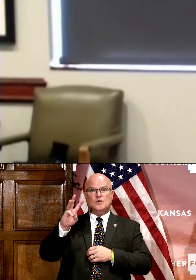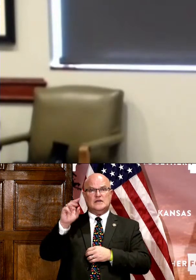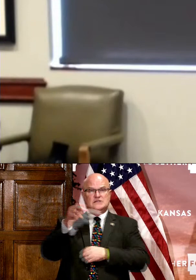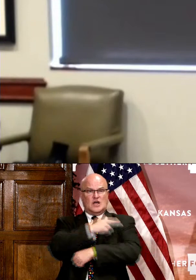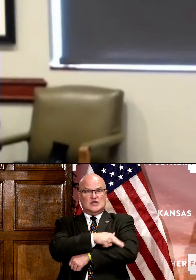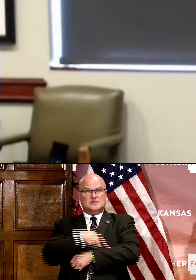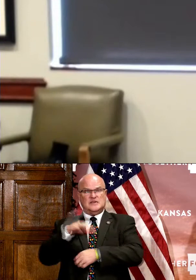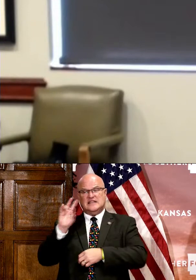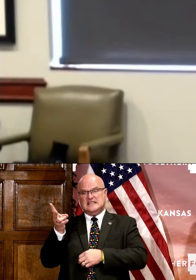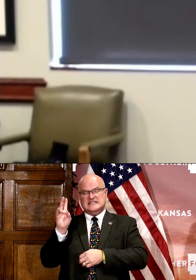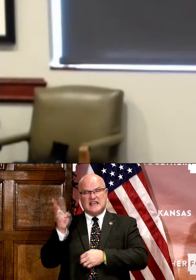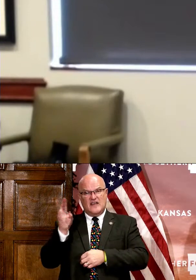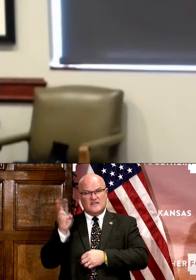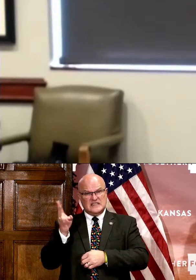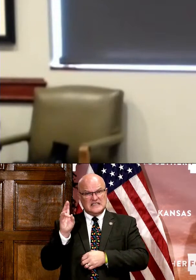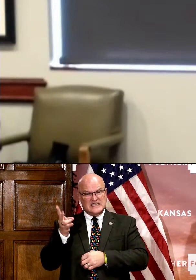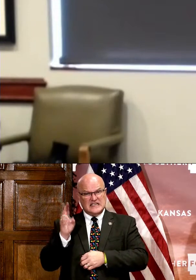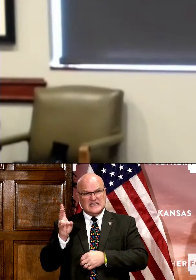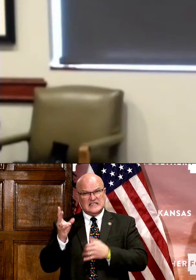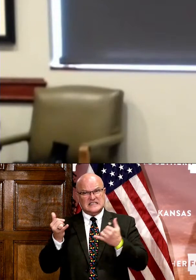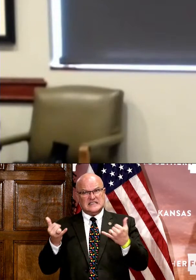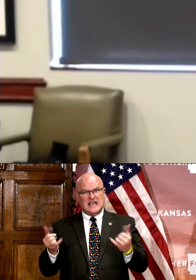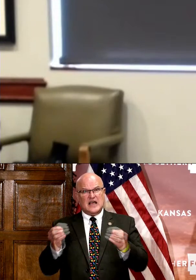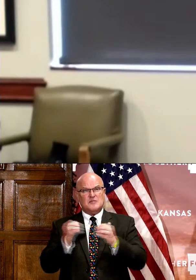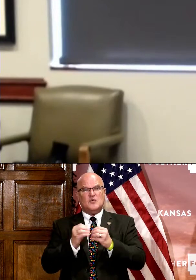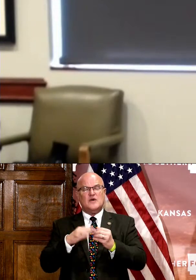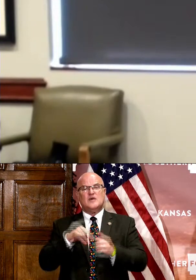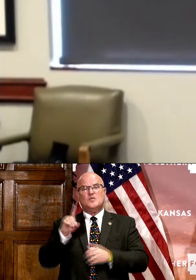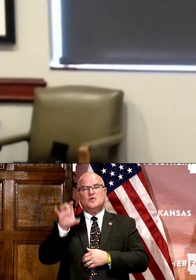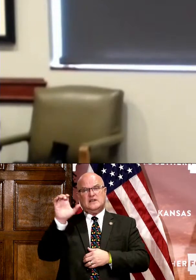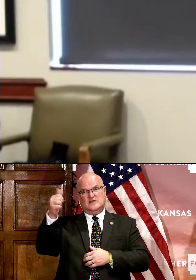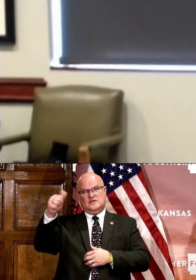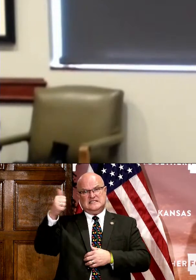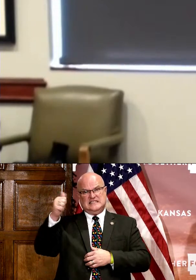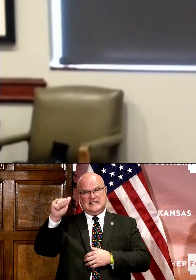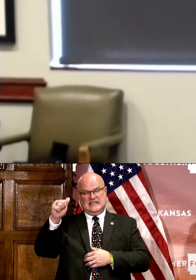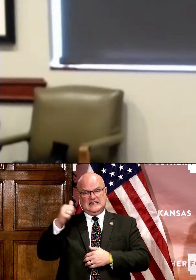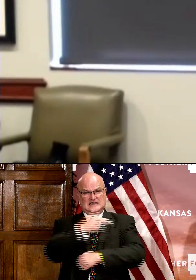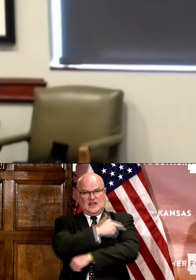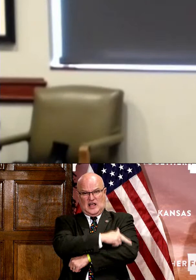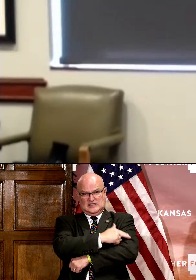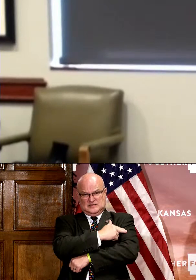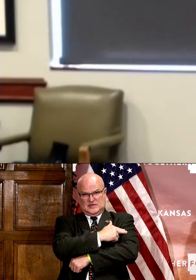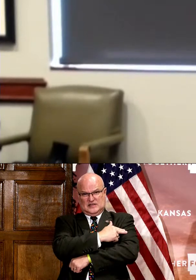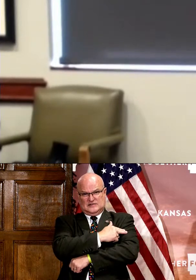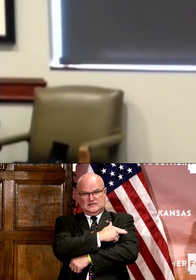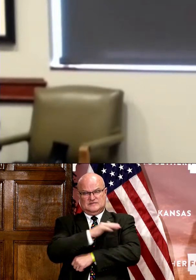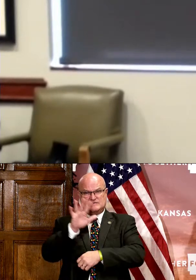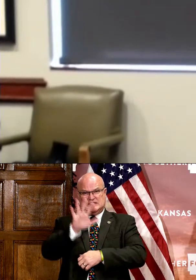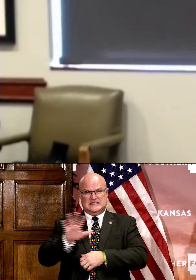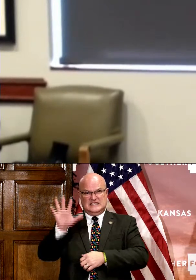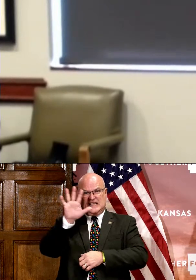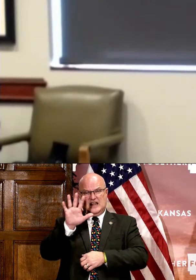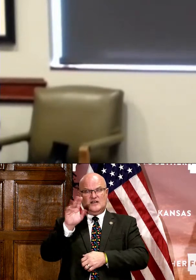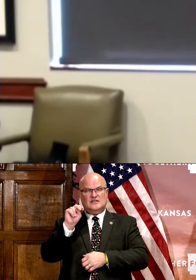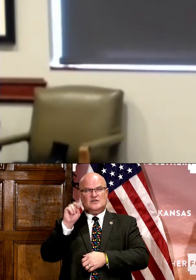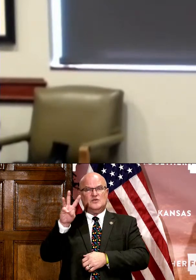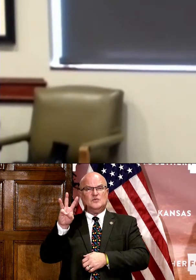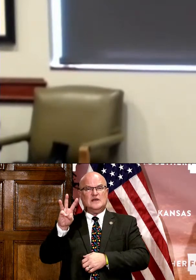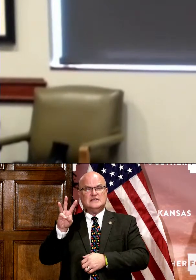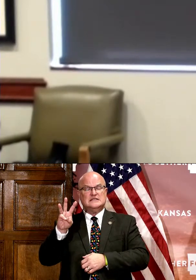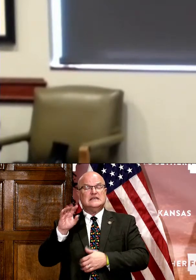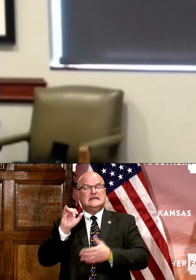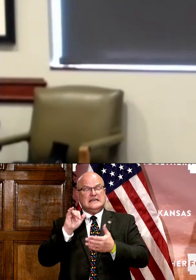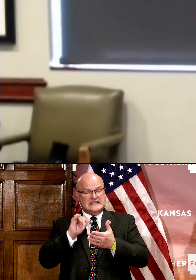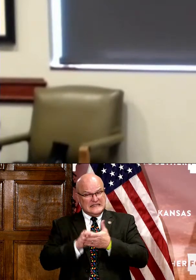the 70s to today over 110. This is a rate of growth